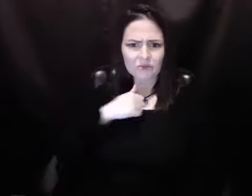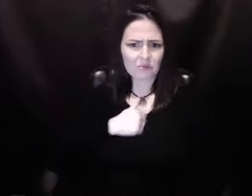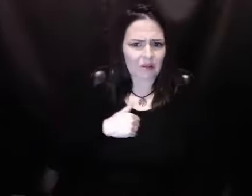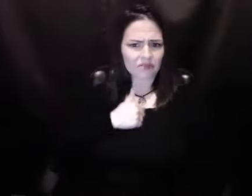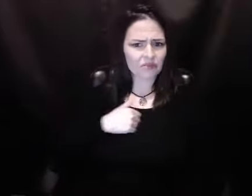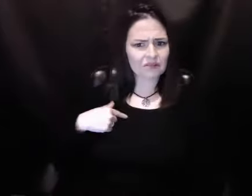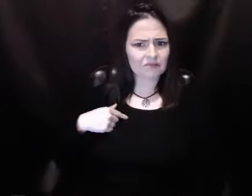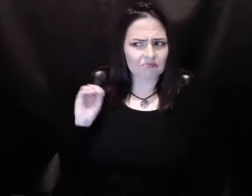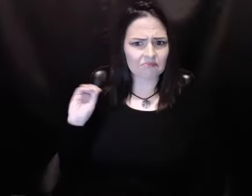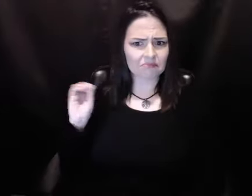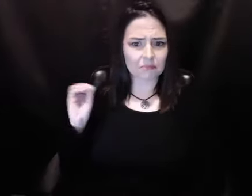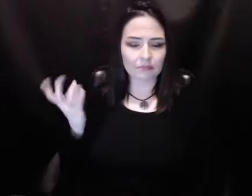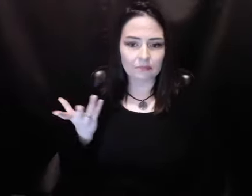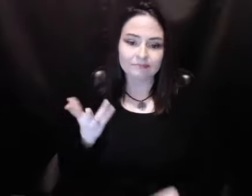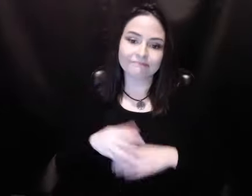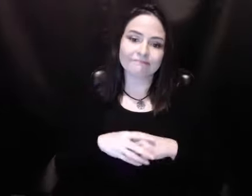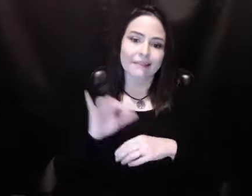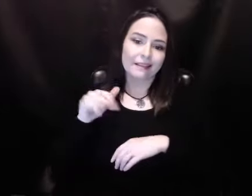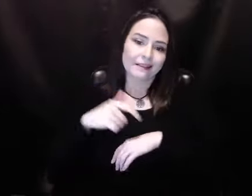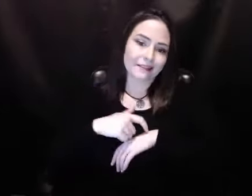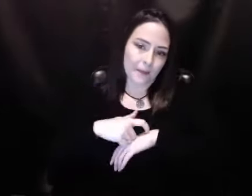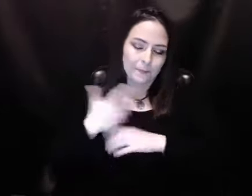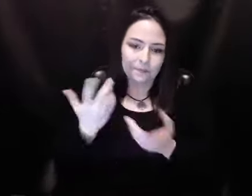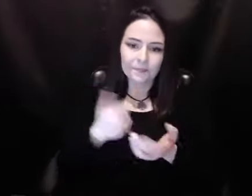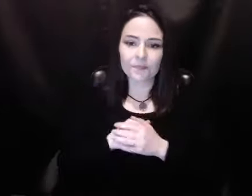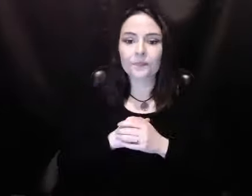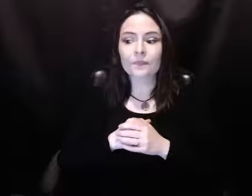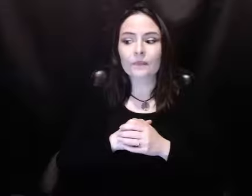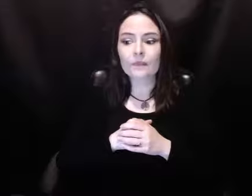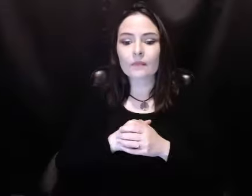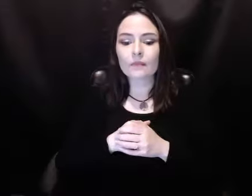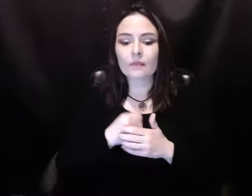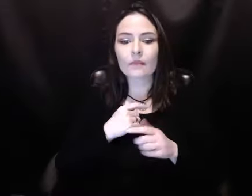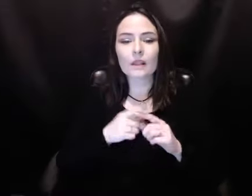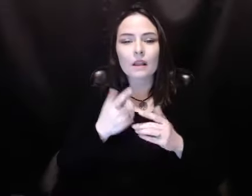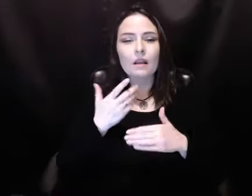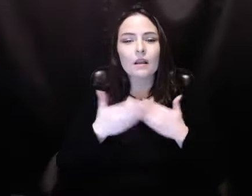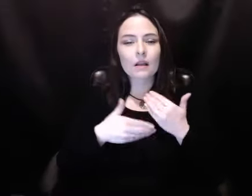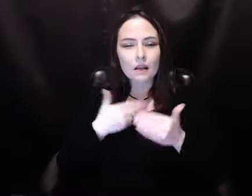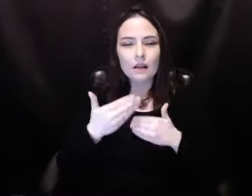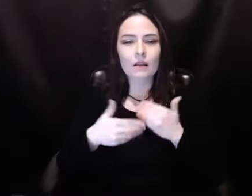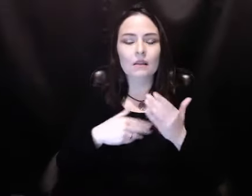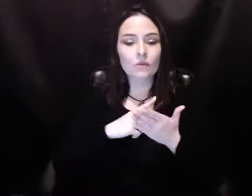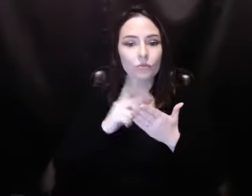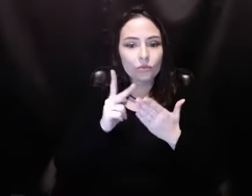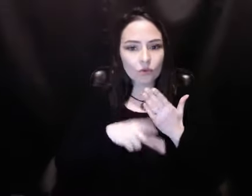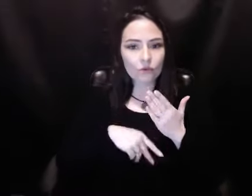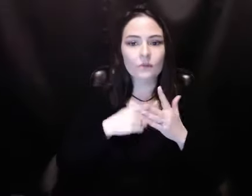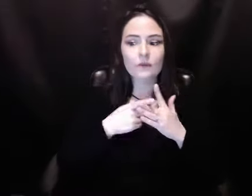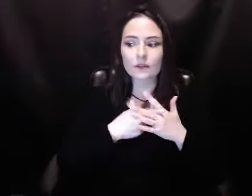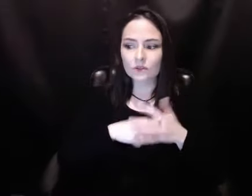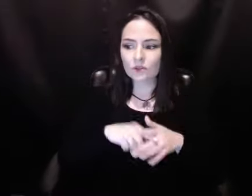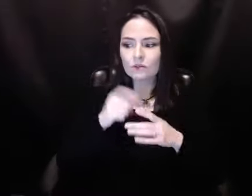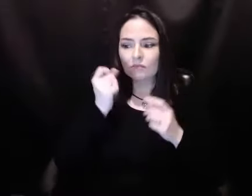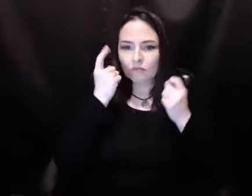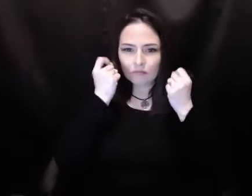most awful encounter with my father. No child or parent should ever have to go through that. I didn't